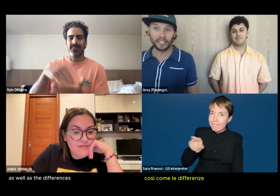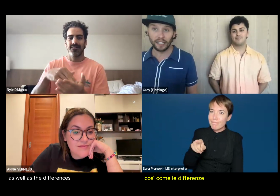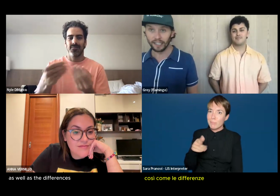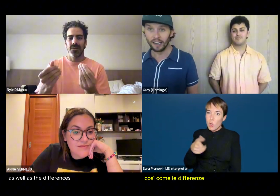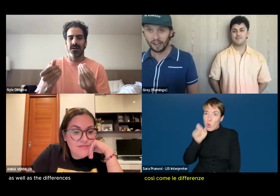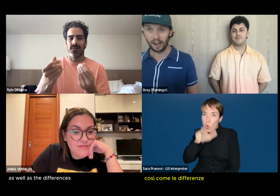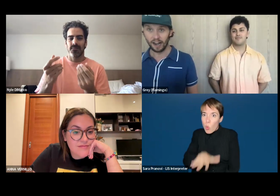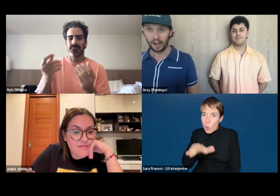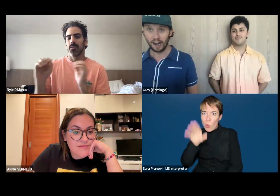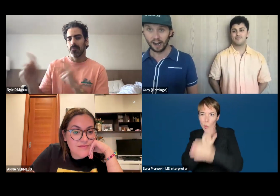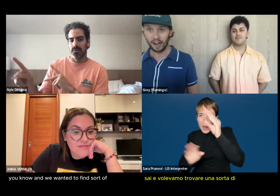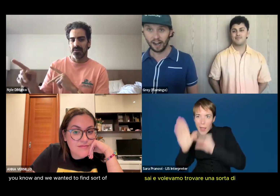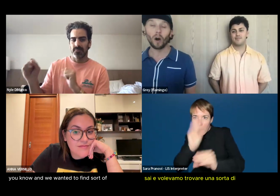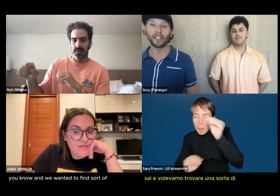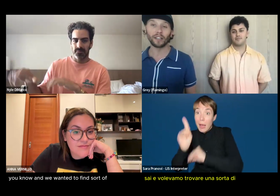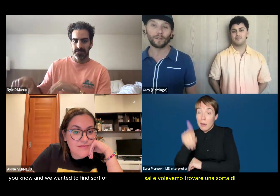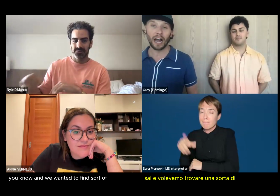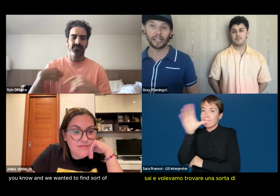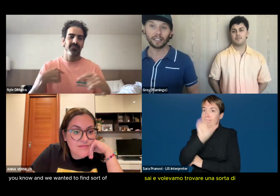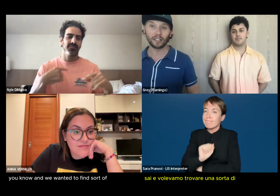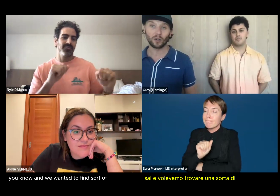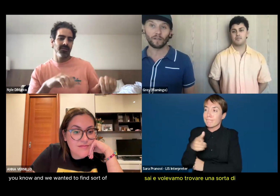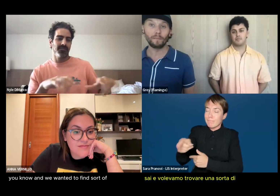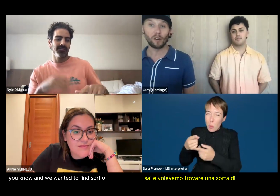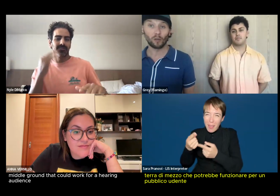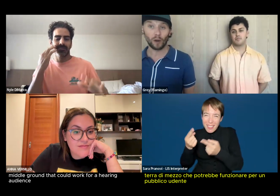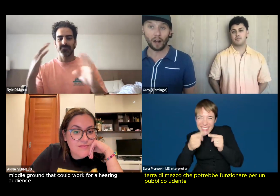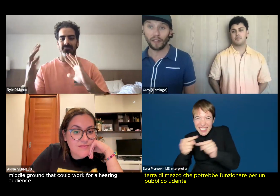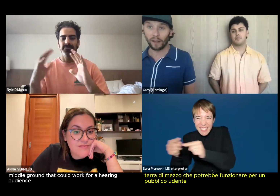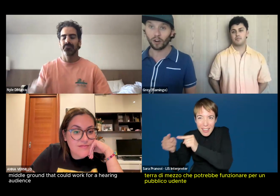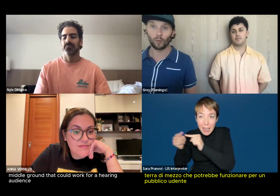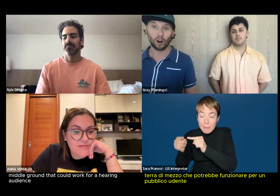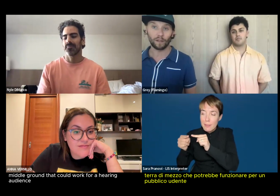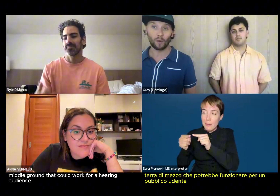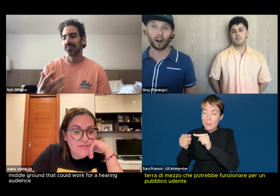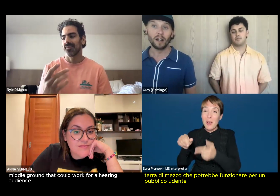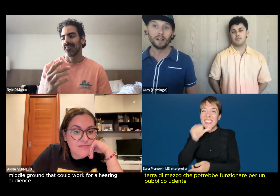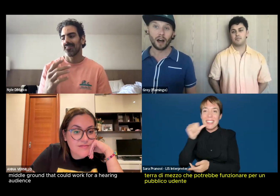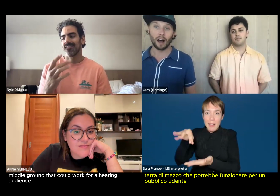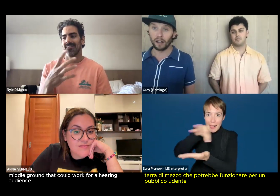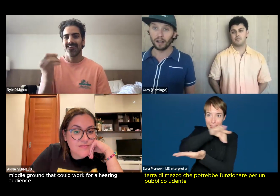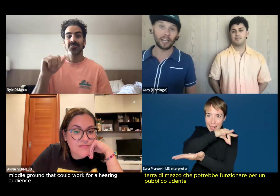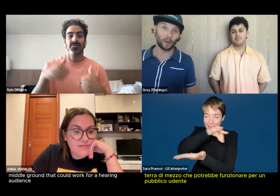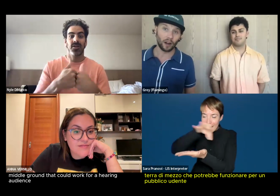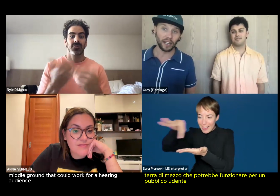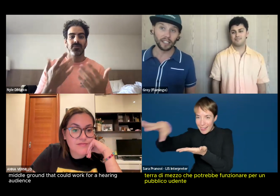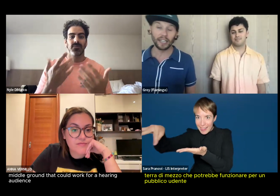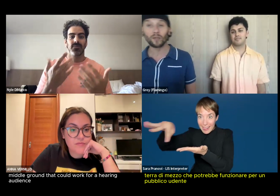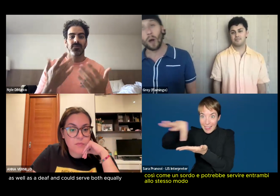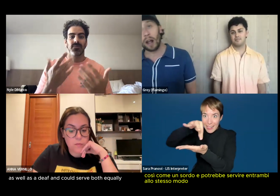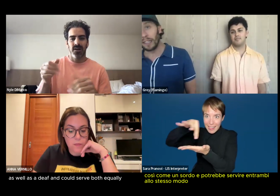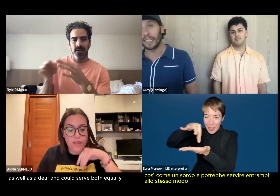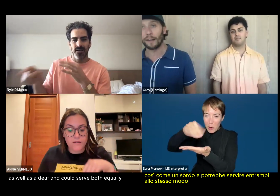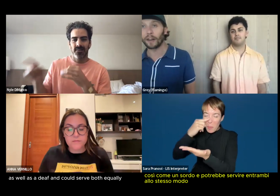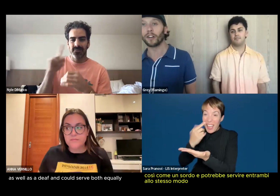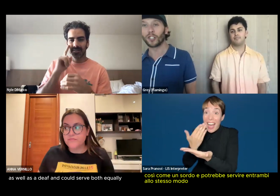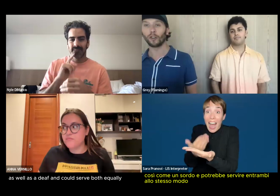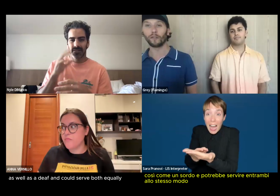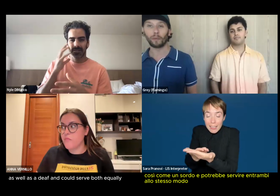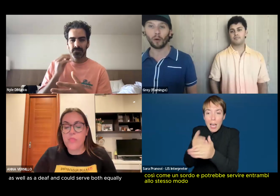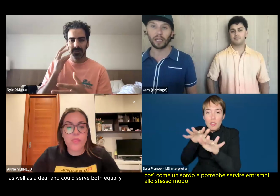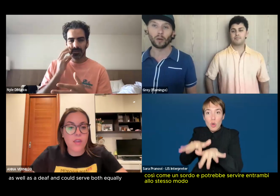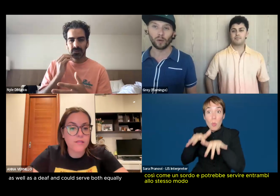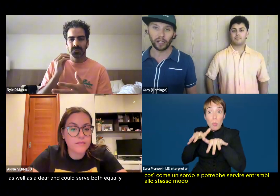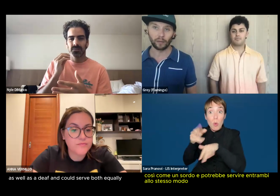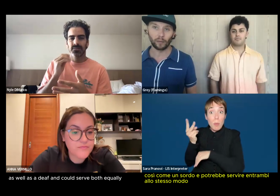as the differences. And we wanted to find sort of middle ground that could work for a hearing audience as well as a deaf, and